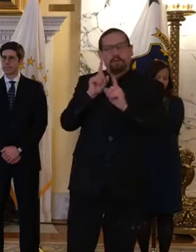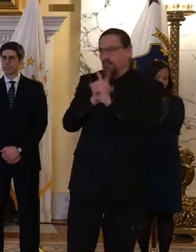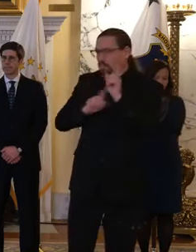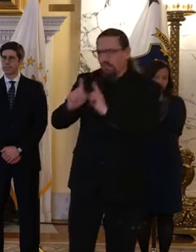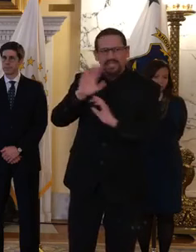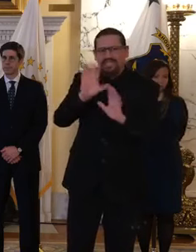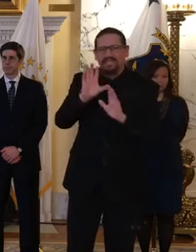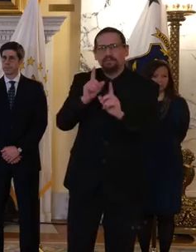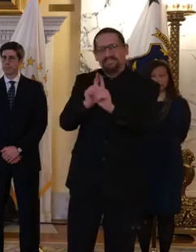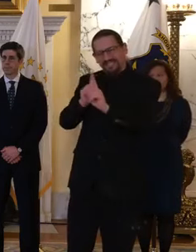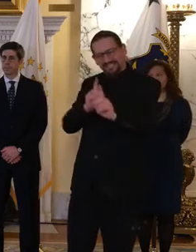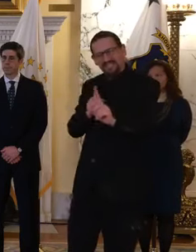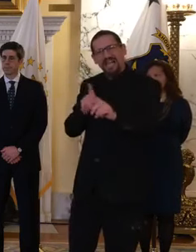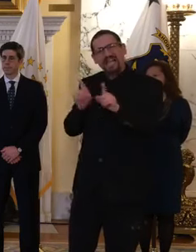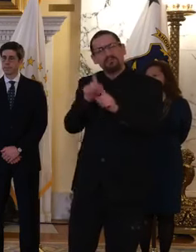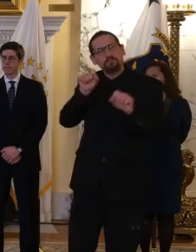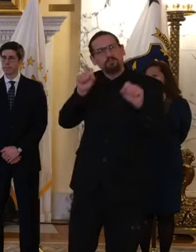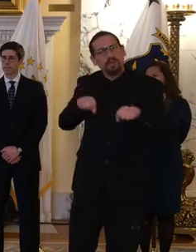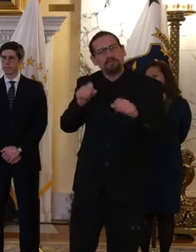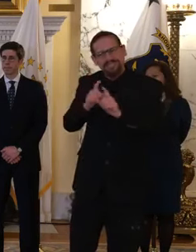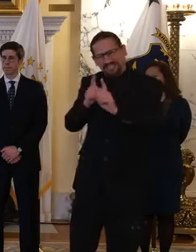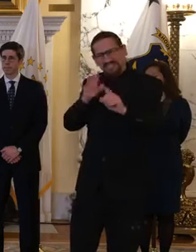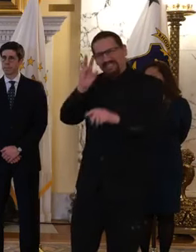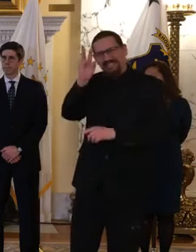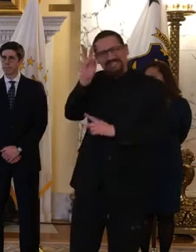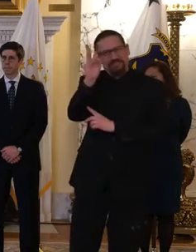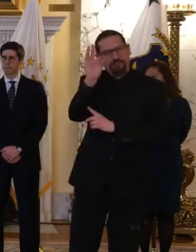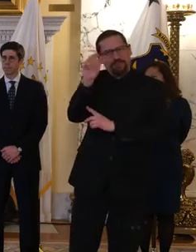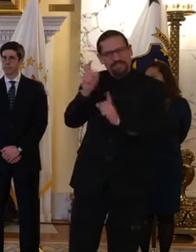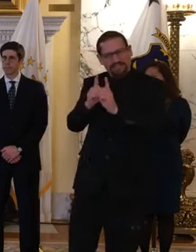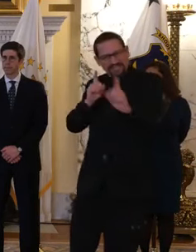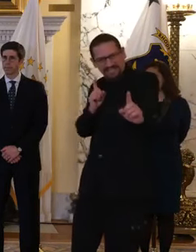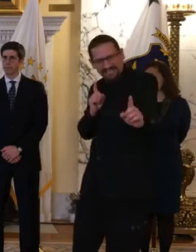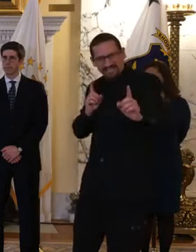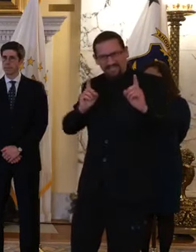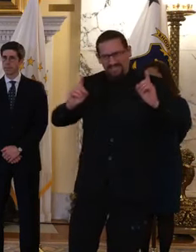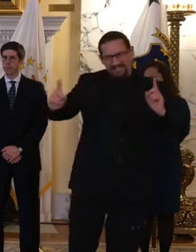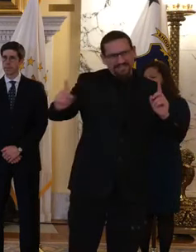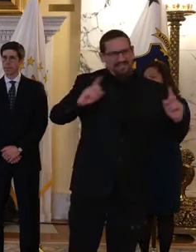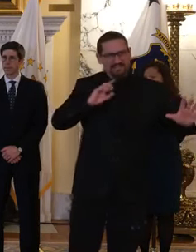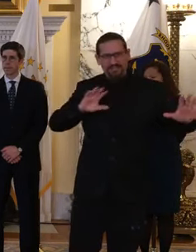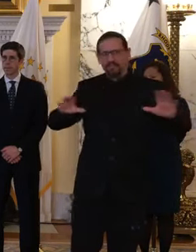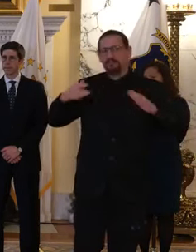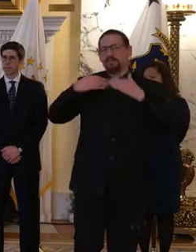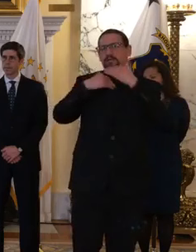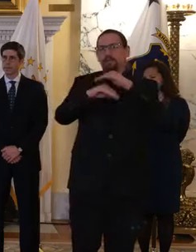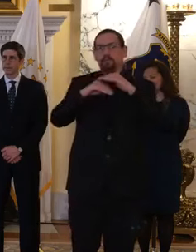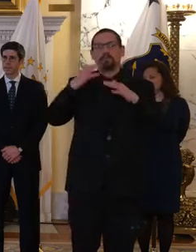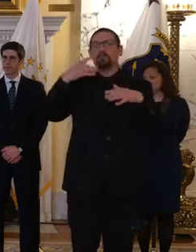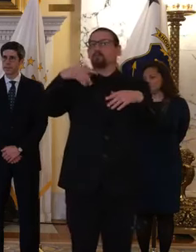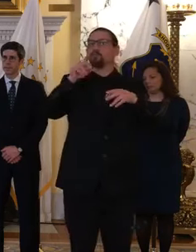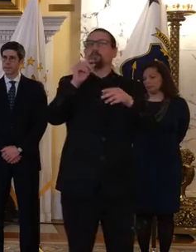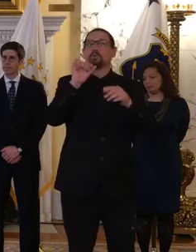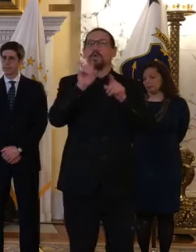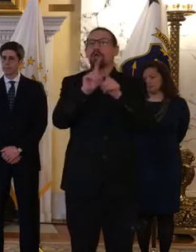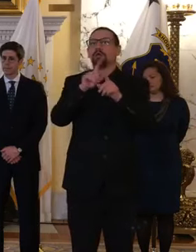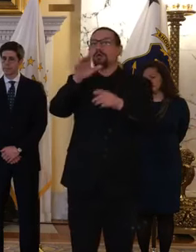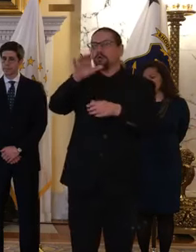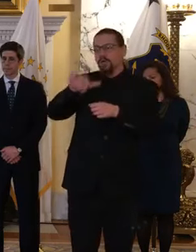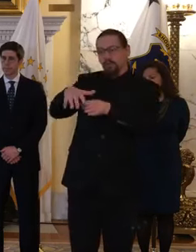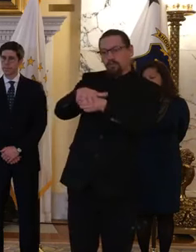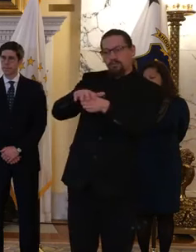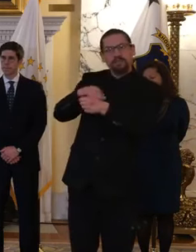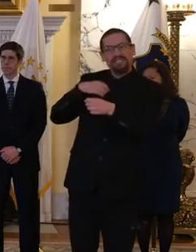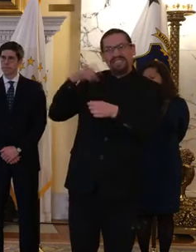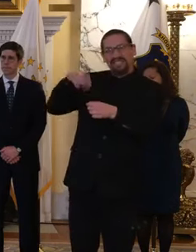Take turns if it does not, and do what you can. The people in your life as well need to